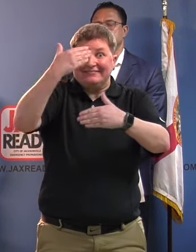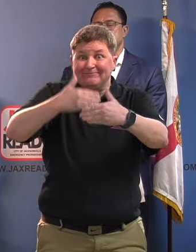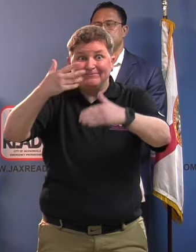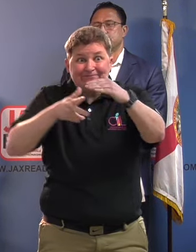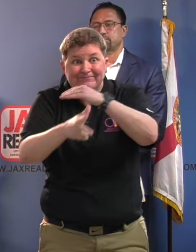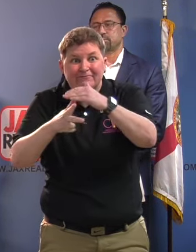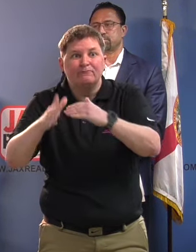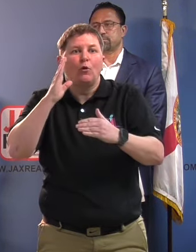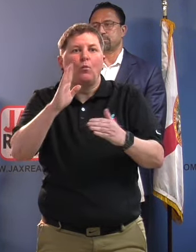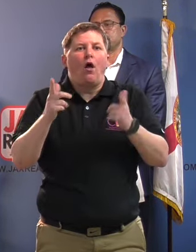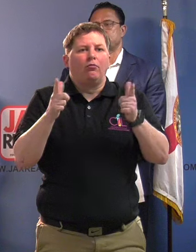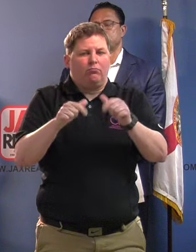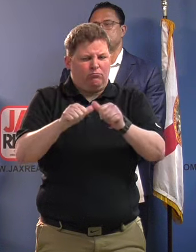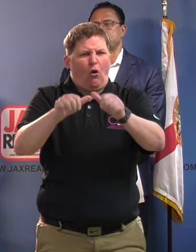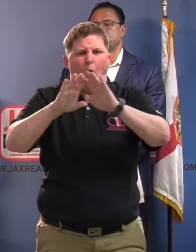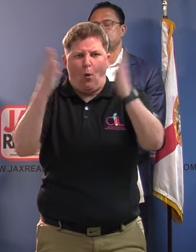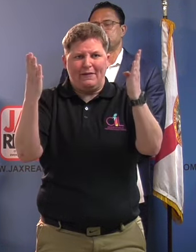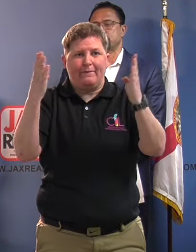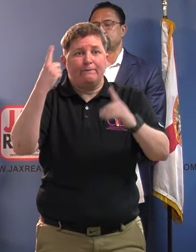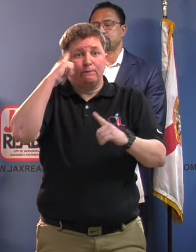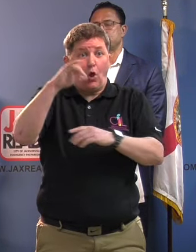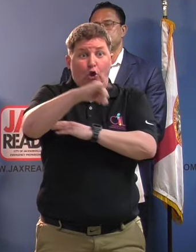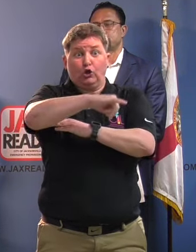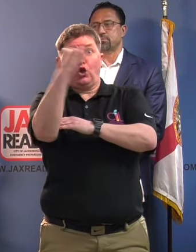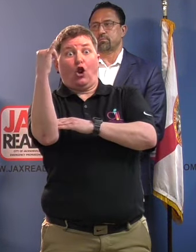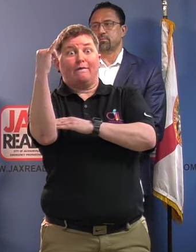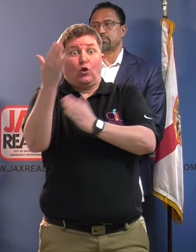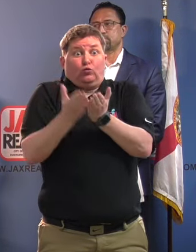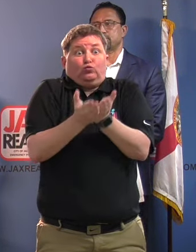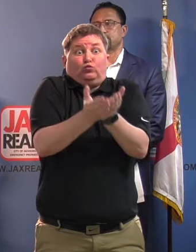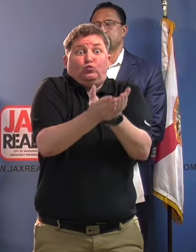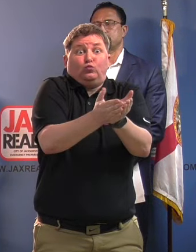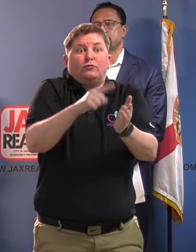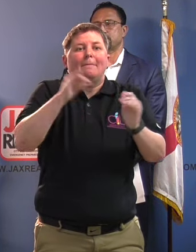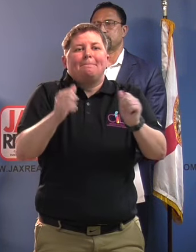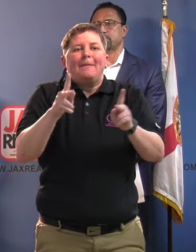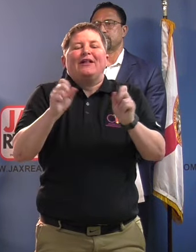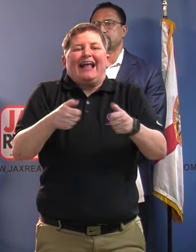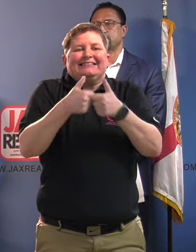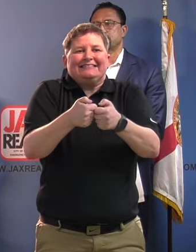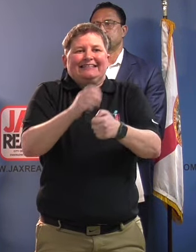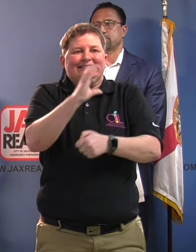Cruise, citizens can text CCL1 to cruise